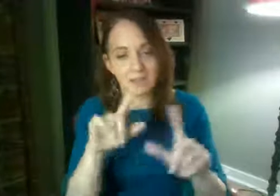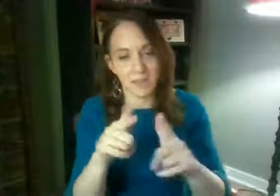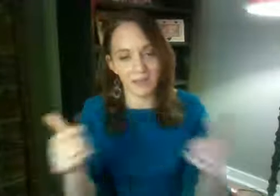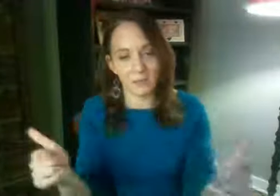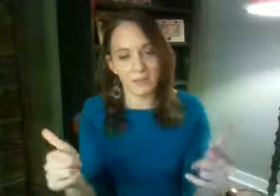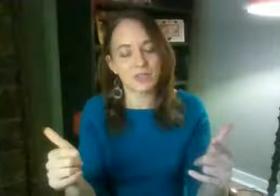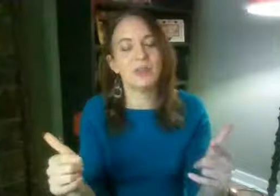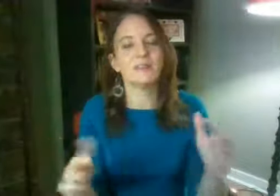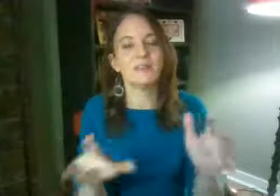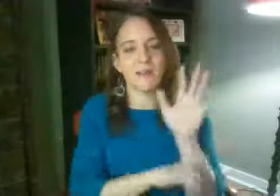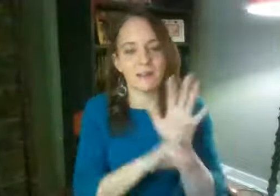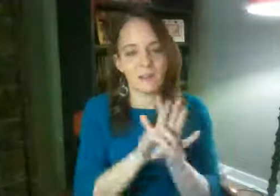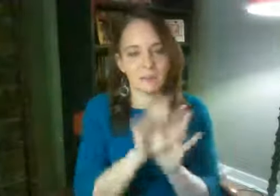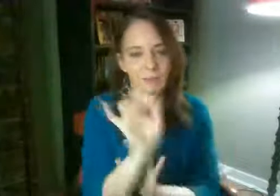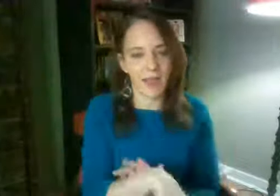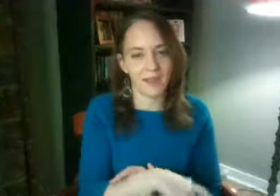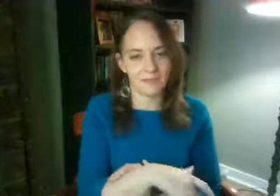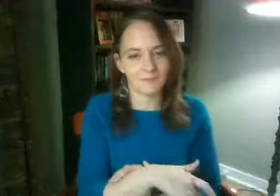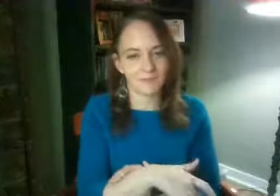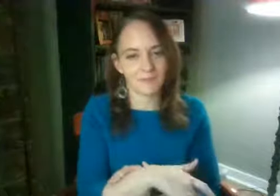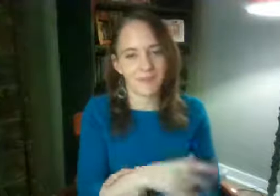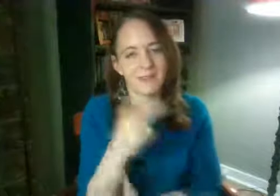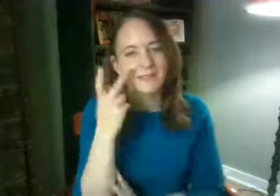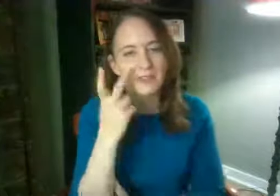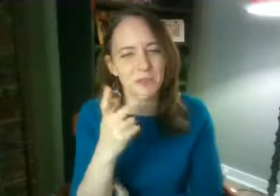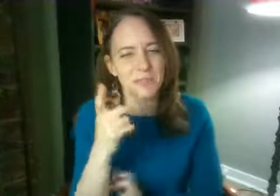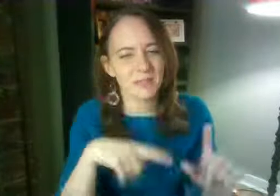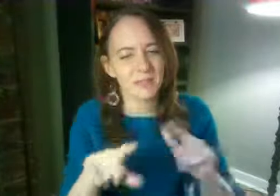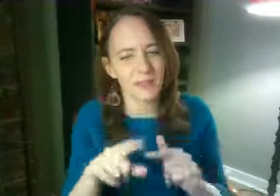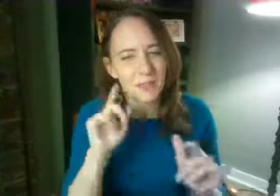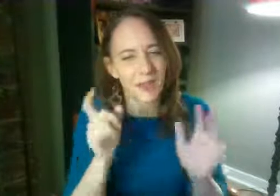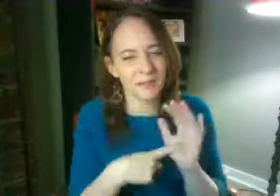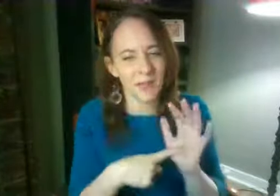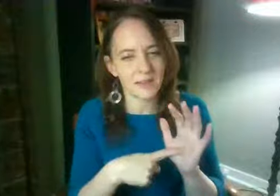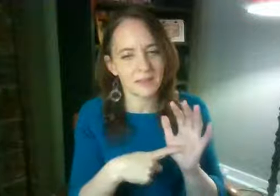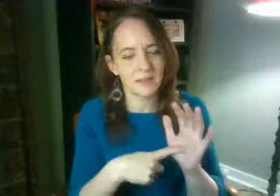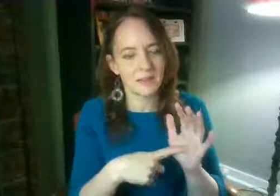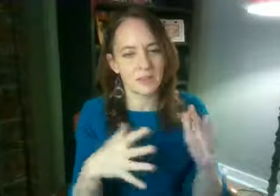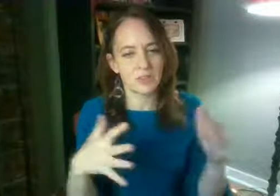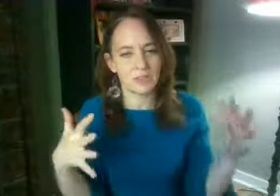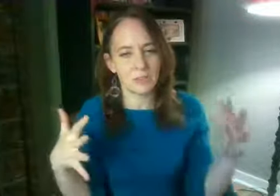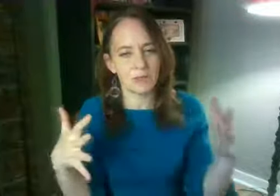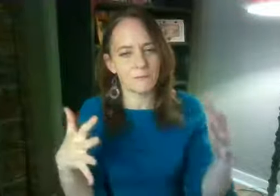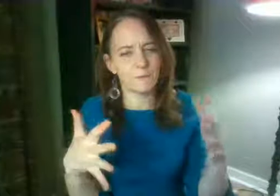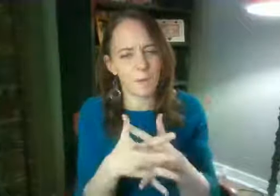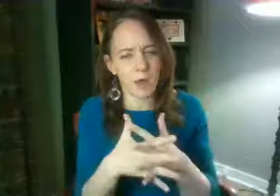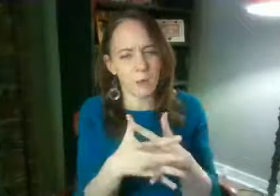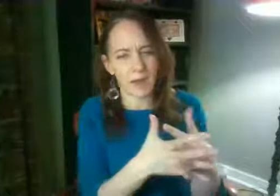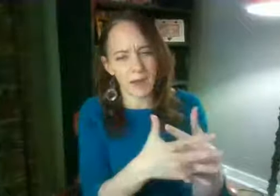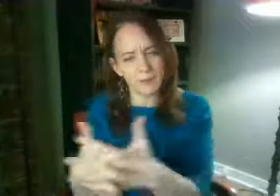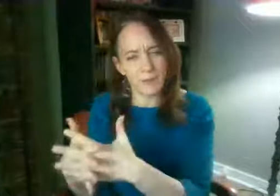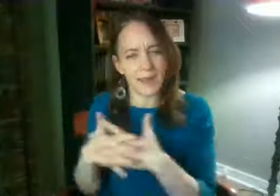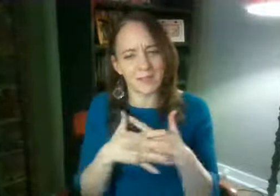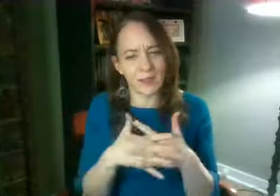American Sign Language developed from that. Did you see a sign that you recognized? Did you see me do football but kind of move my hands